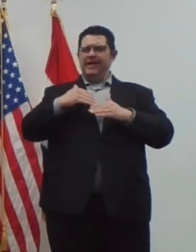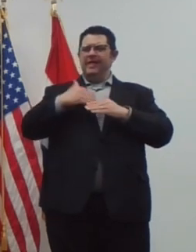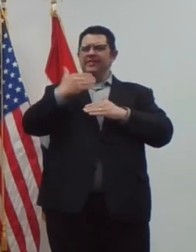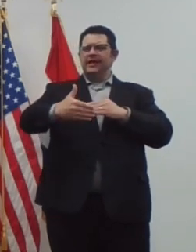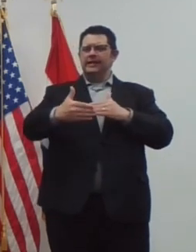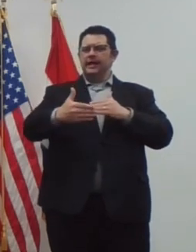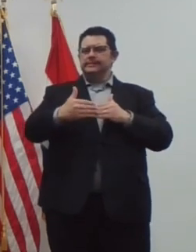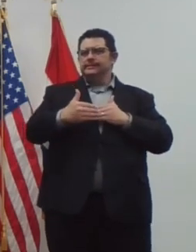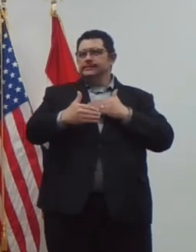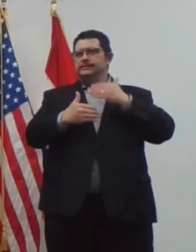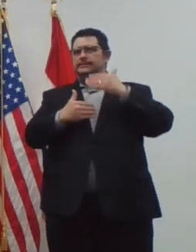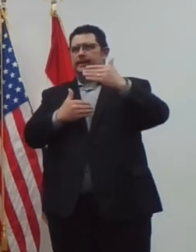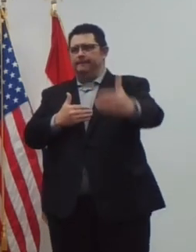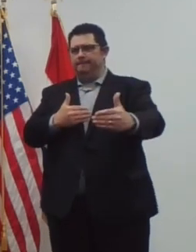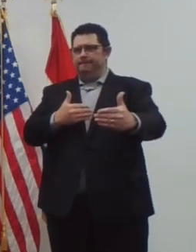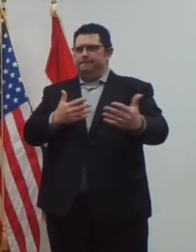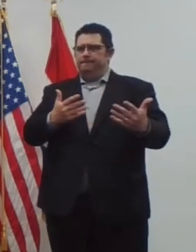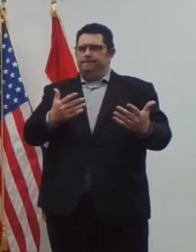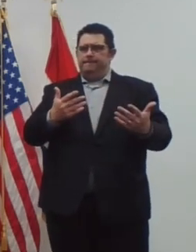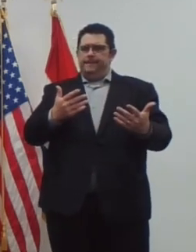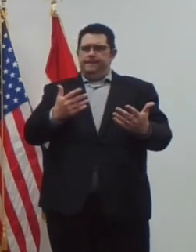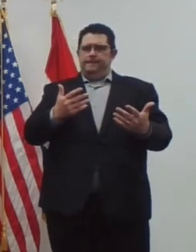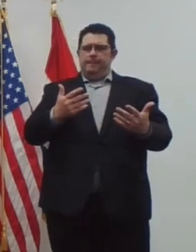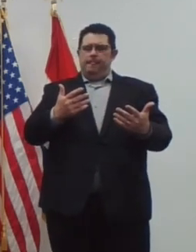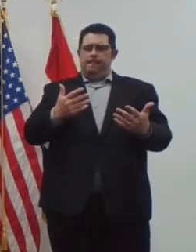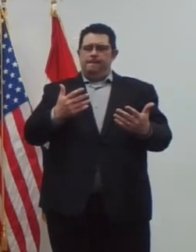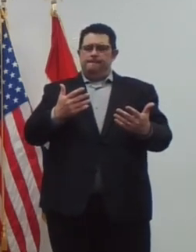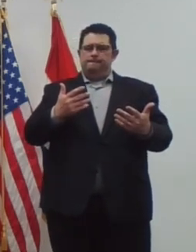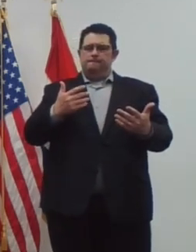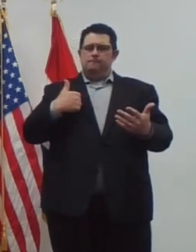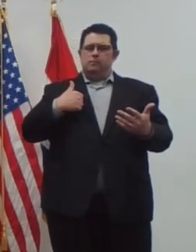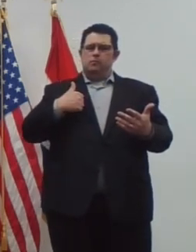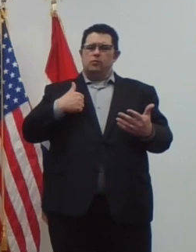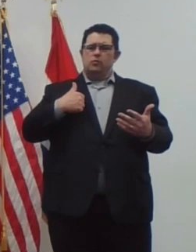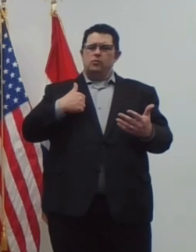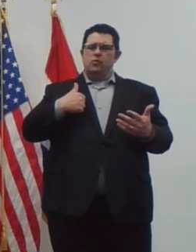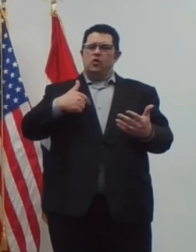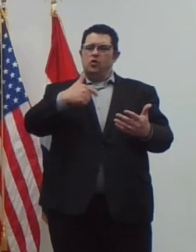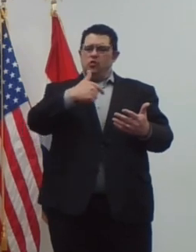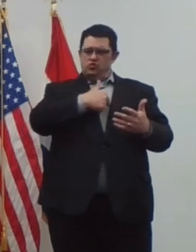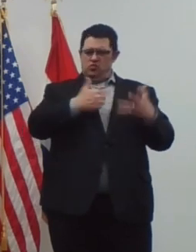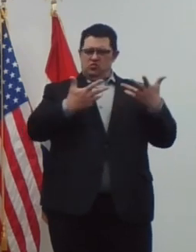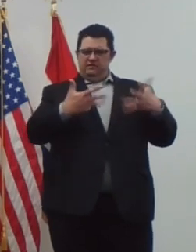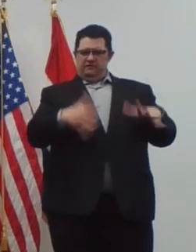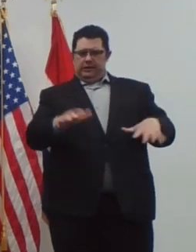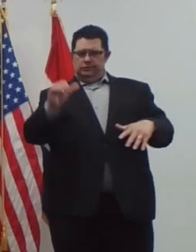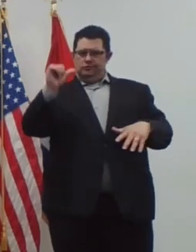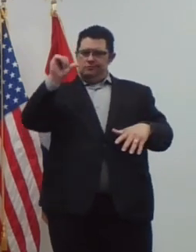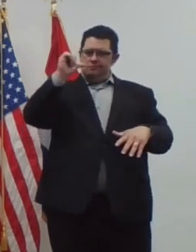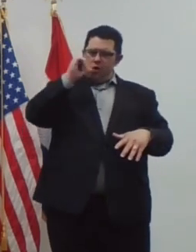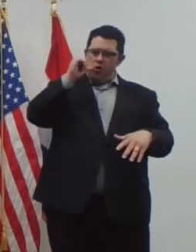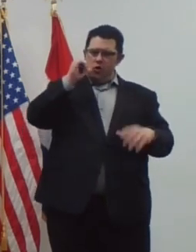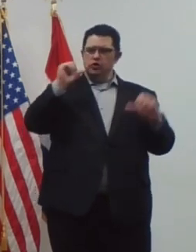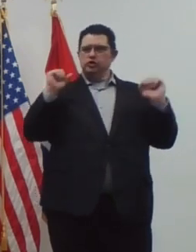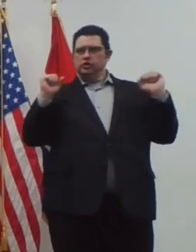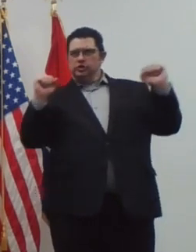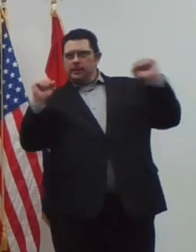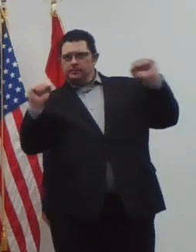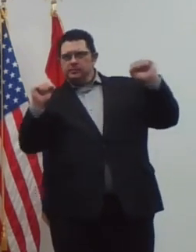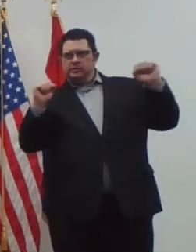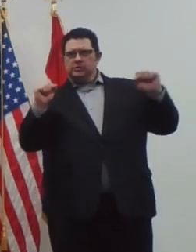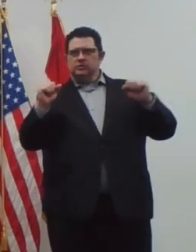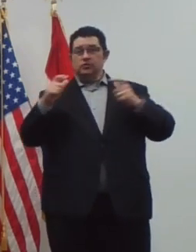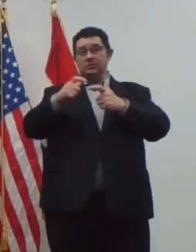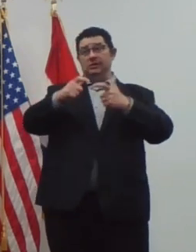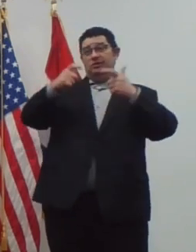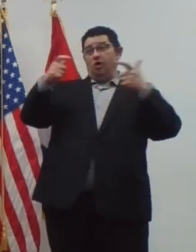is probably, after we get past, bars and gyms, probably